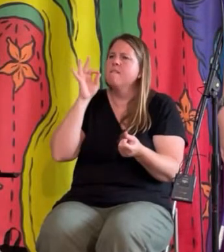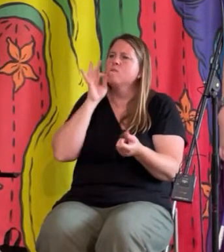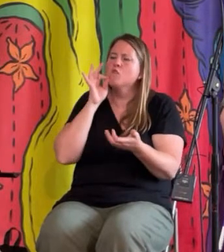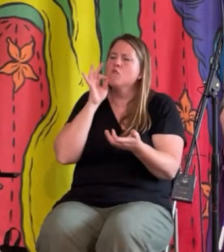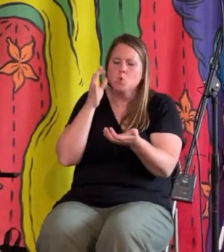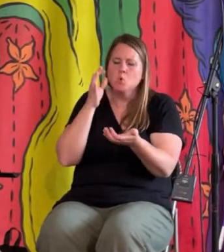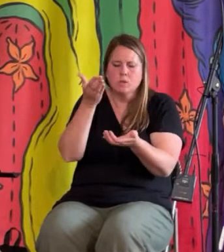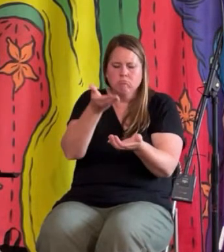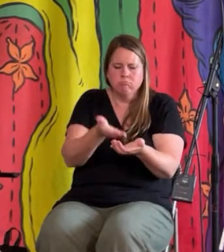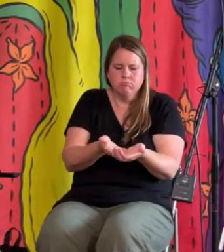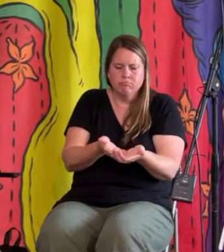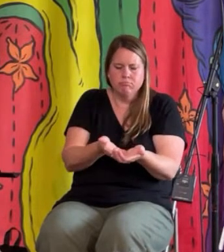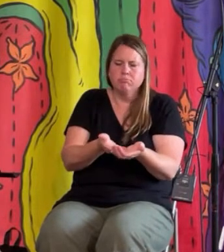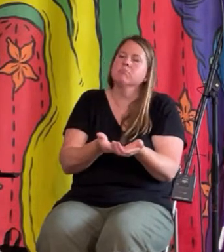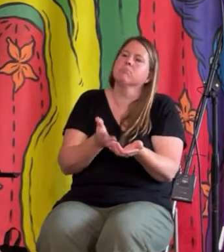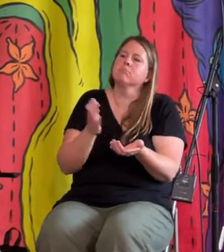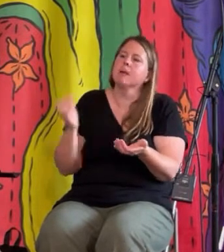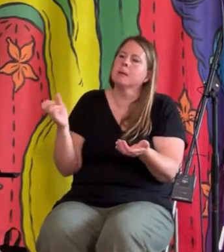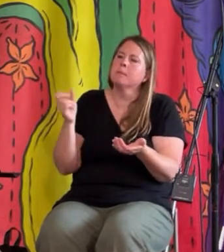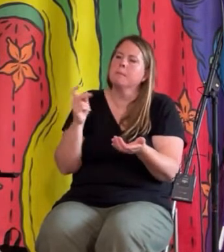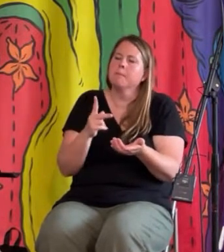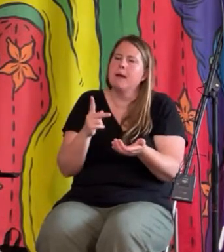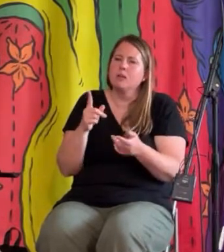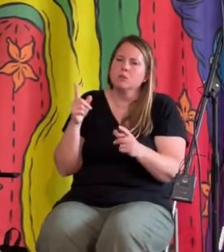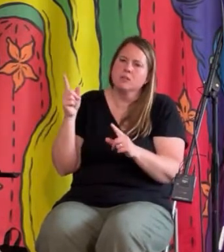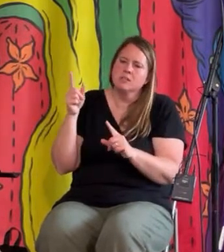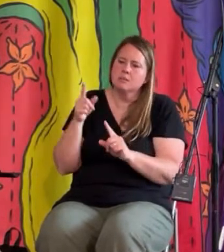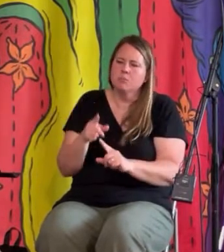I return to this point of wonder.